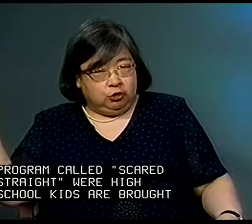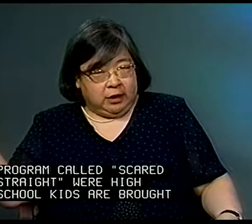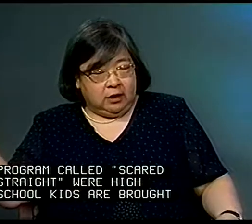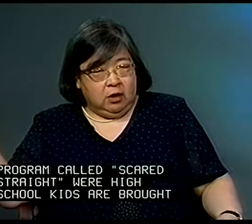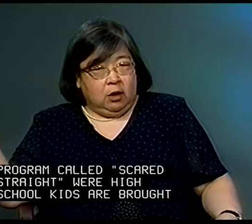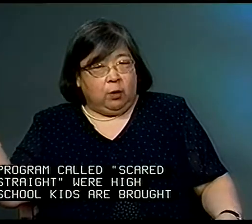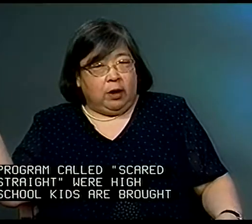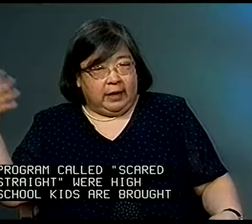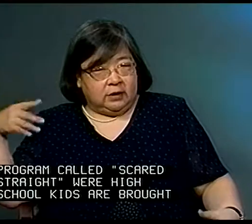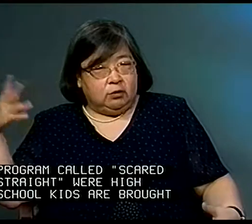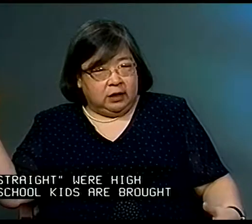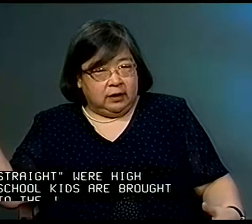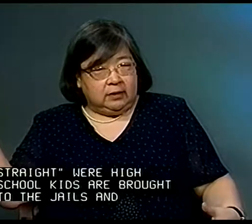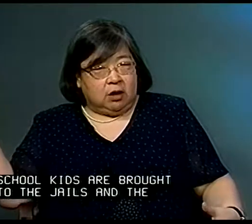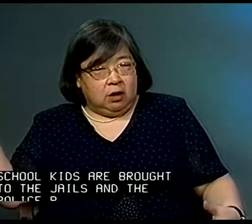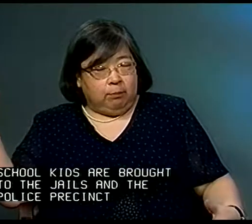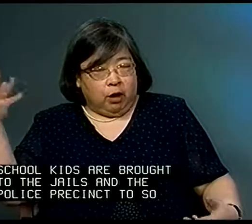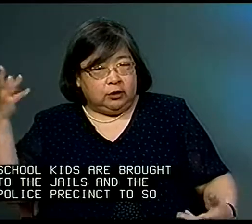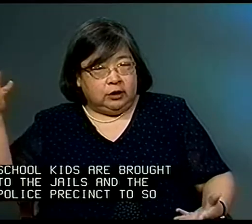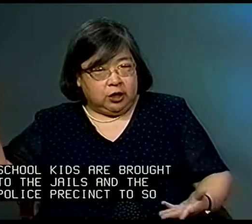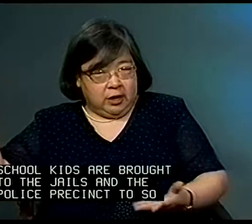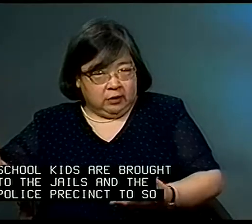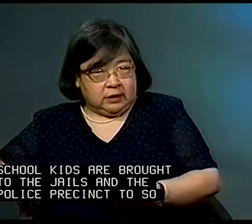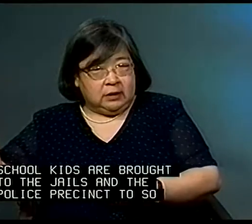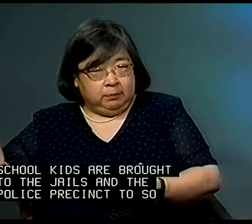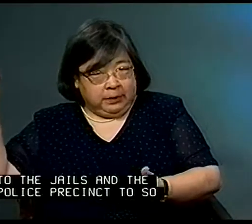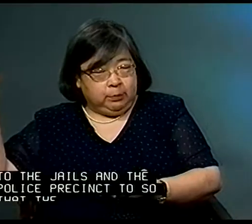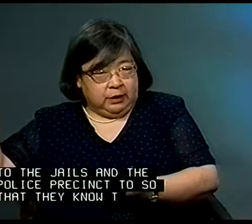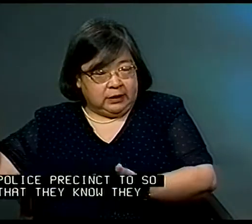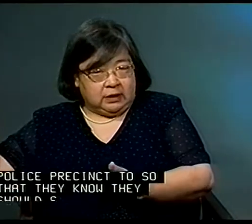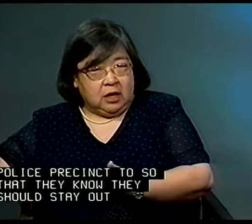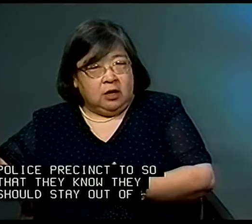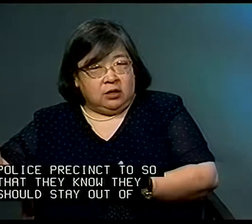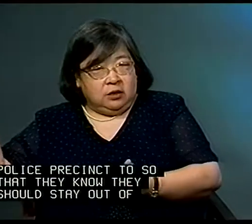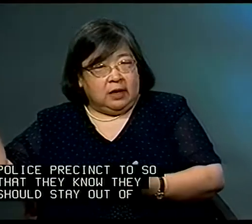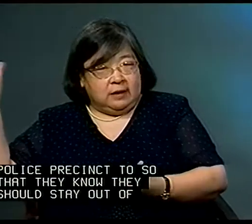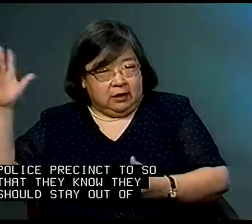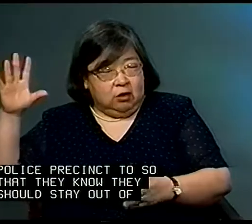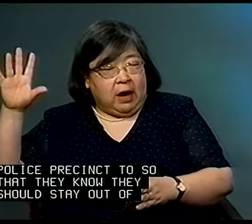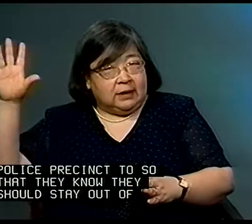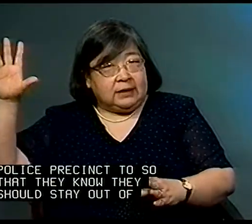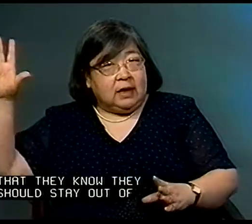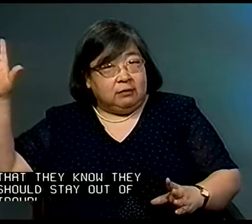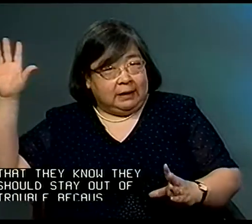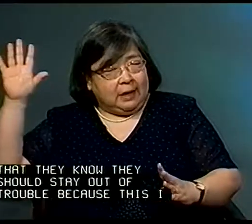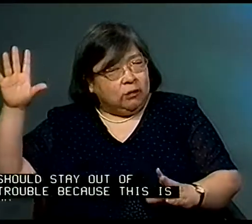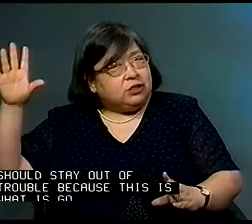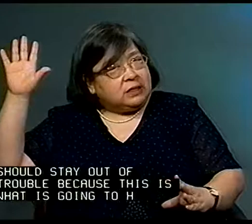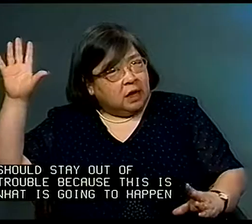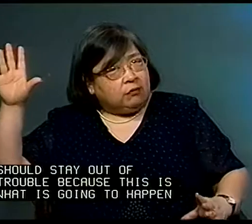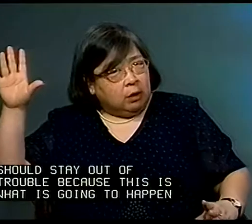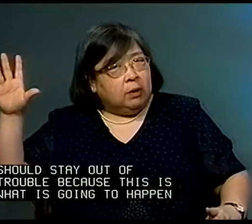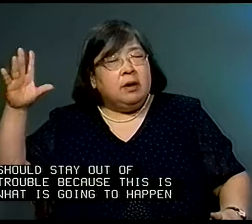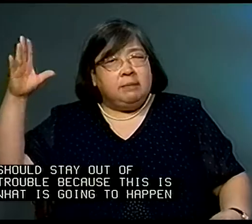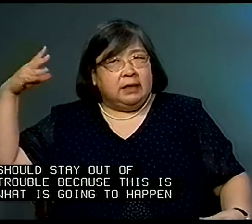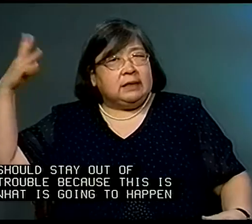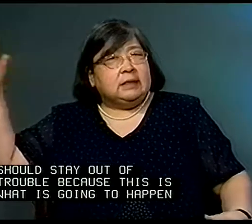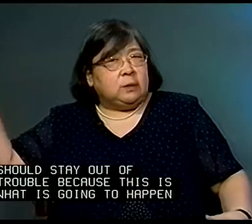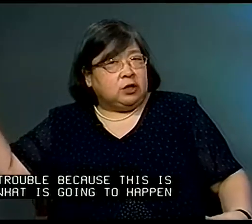Straight, where high school kids are brought to the jails and the police precincts so that they know how to stay out of, that they know they should stay out of trouble, because this is what's going to